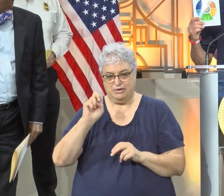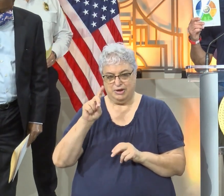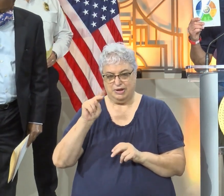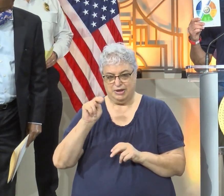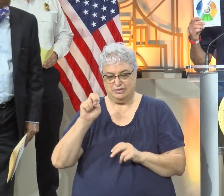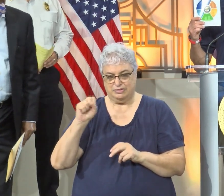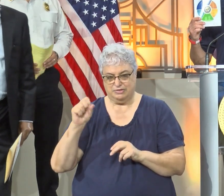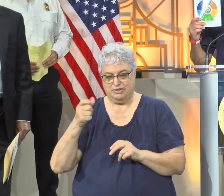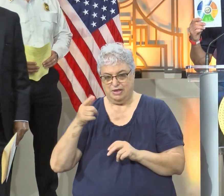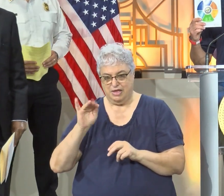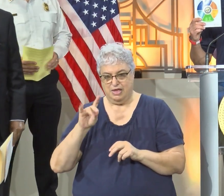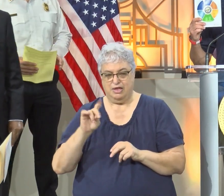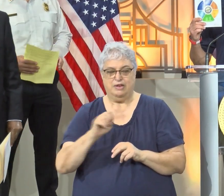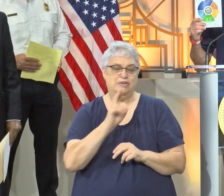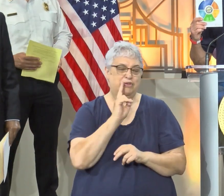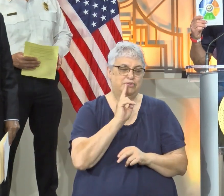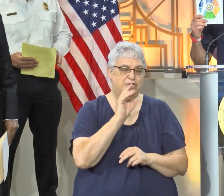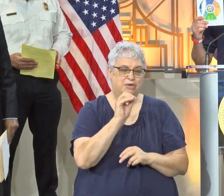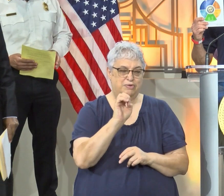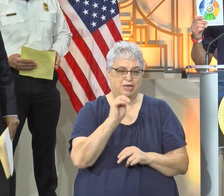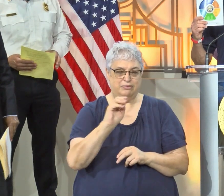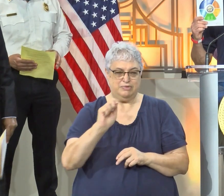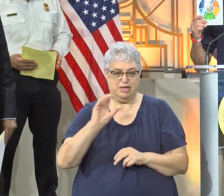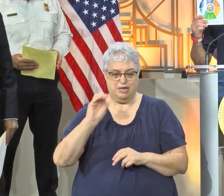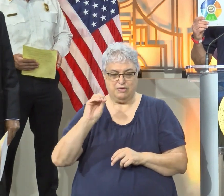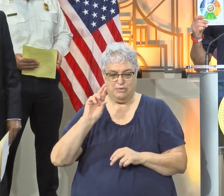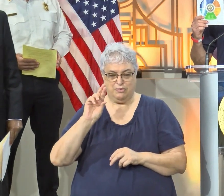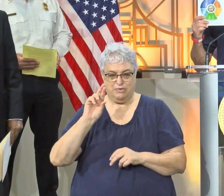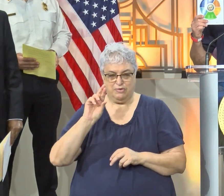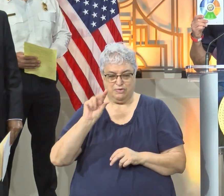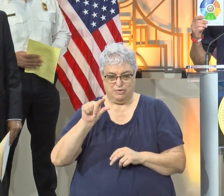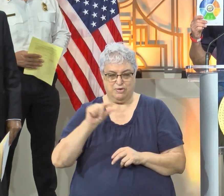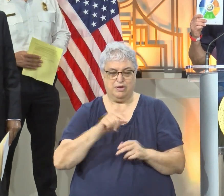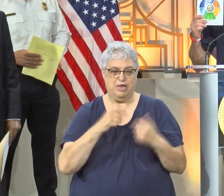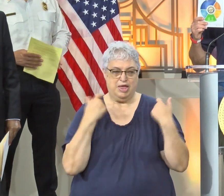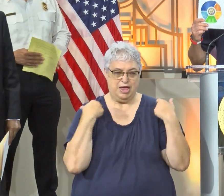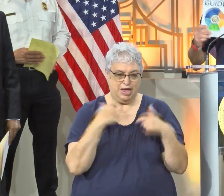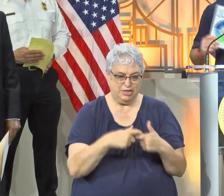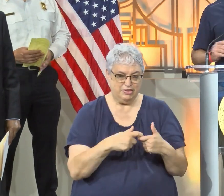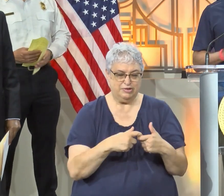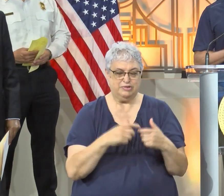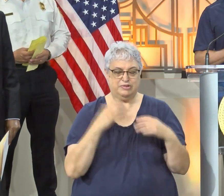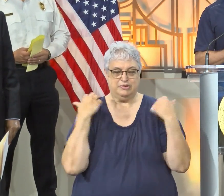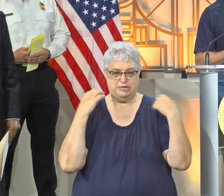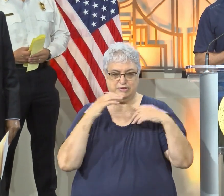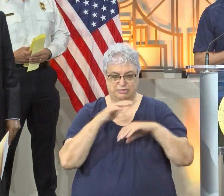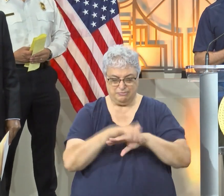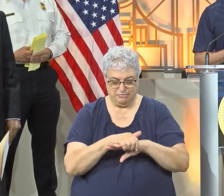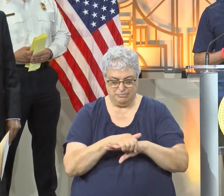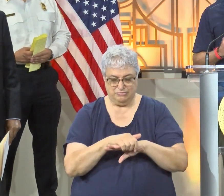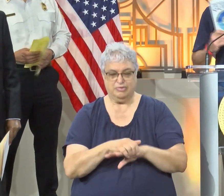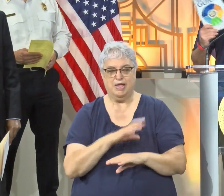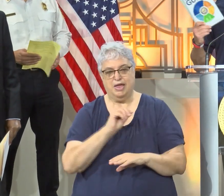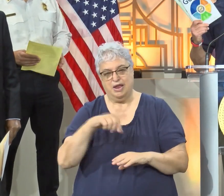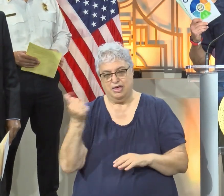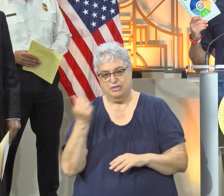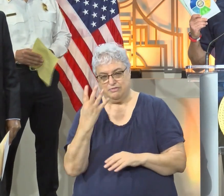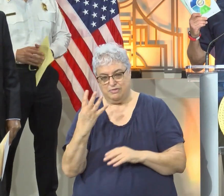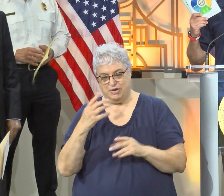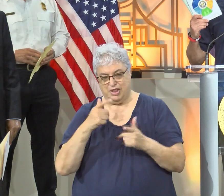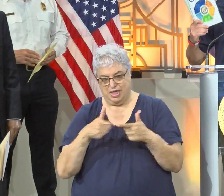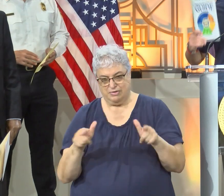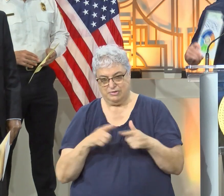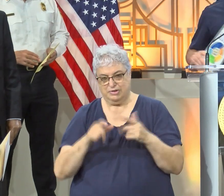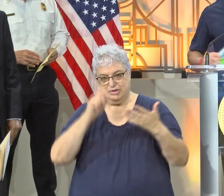at houstonoem.org. It's available English, Spanish, and 4 other languages. It provides checklists